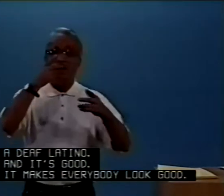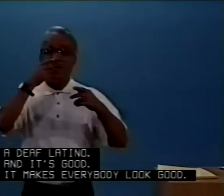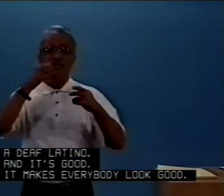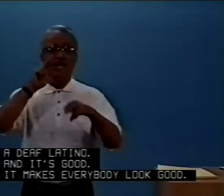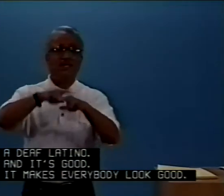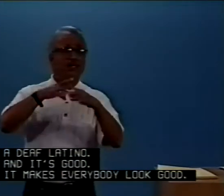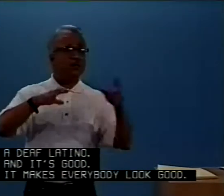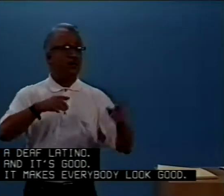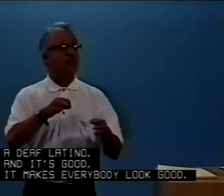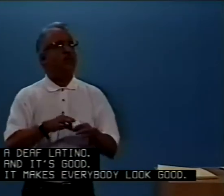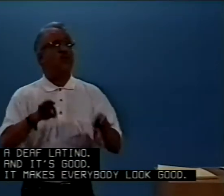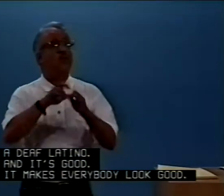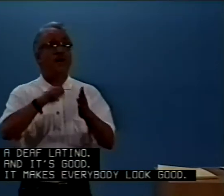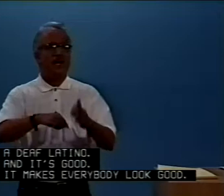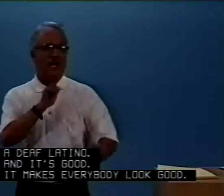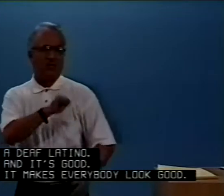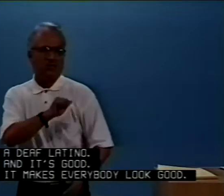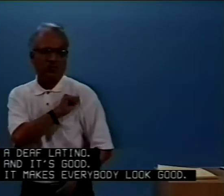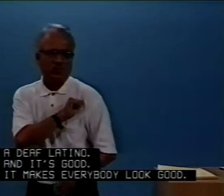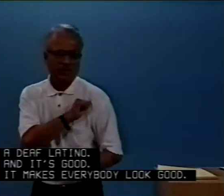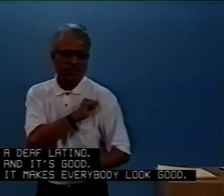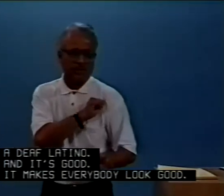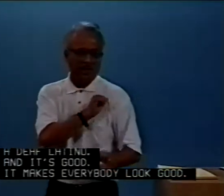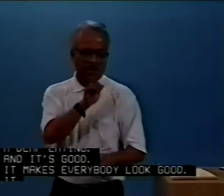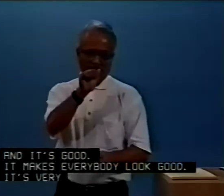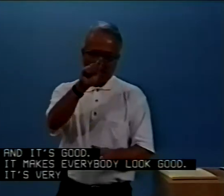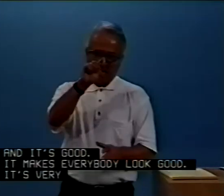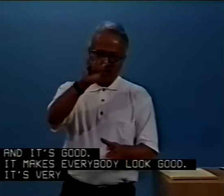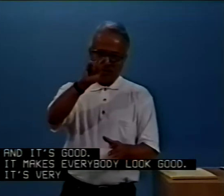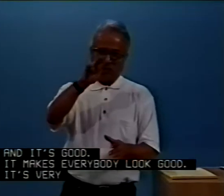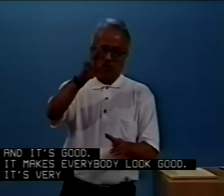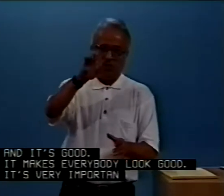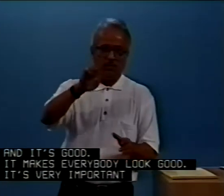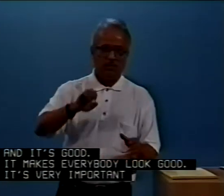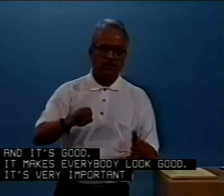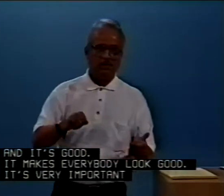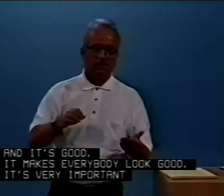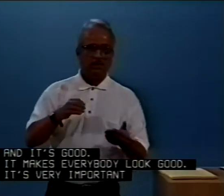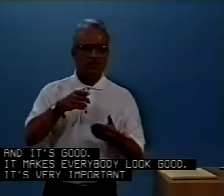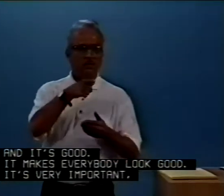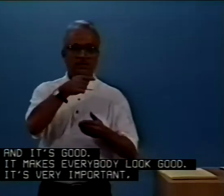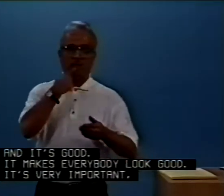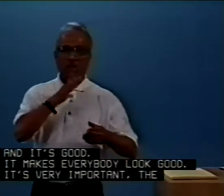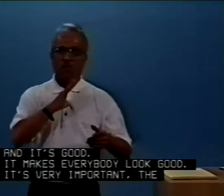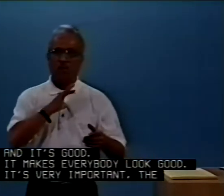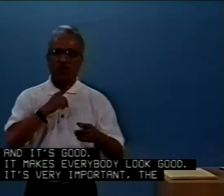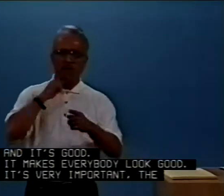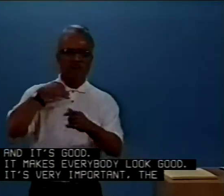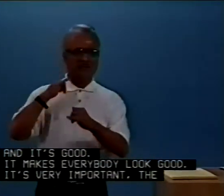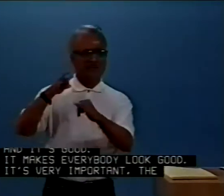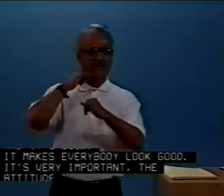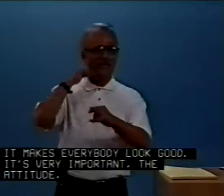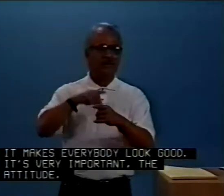Very important, the attitude. The attitude is very important. You